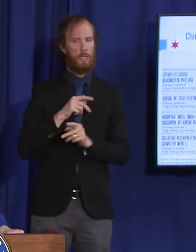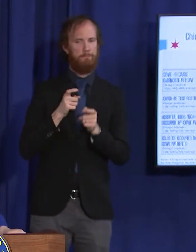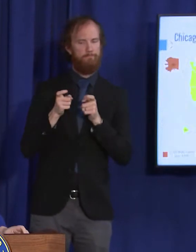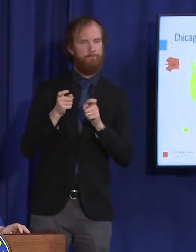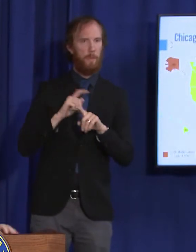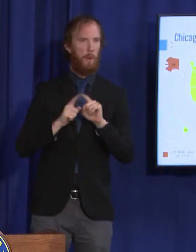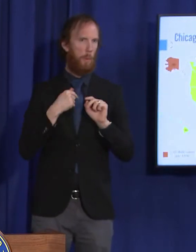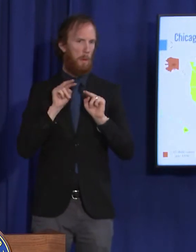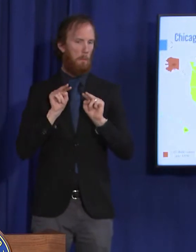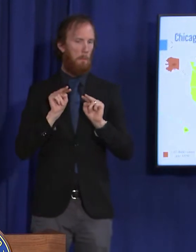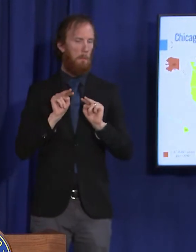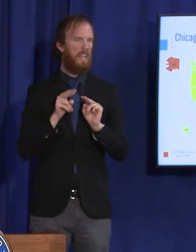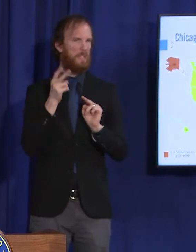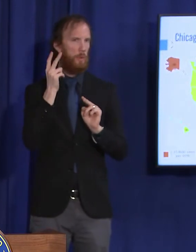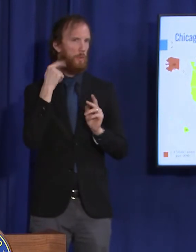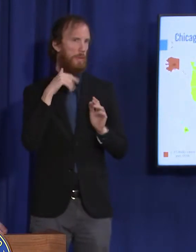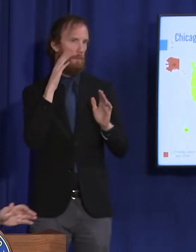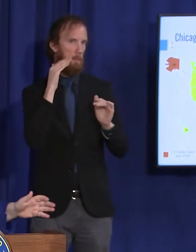on.